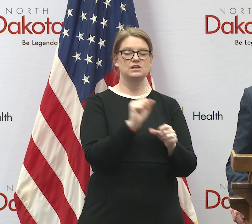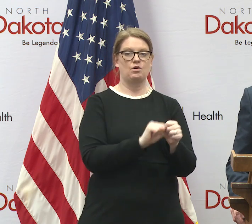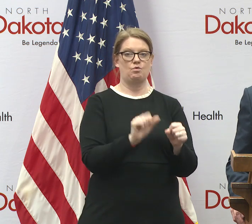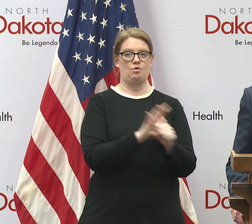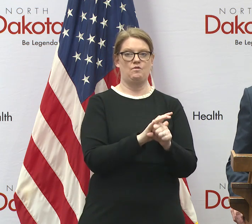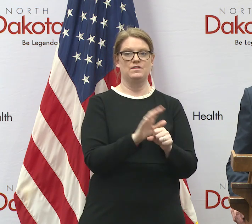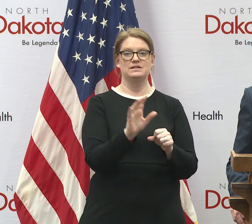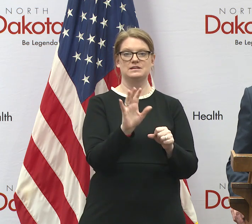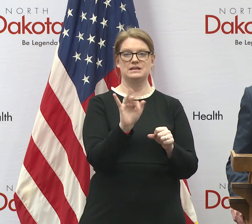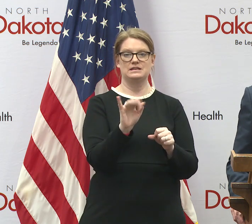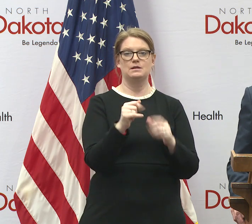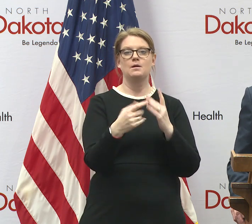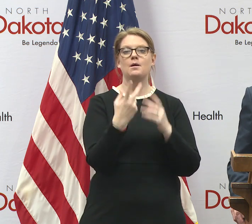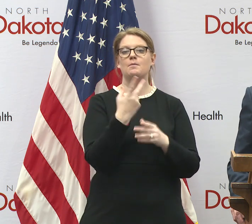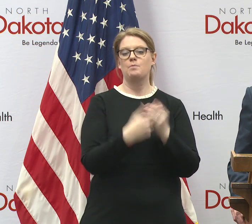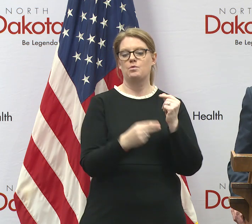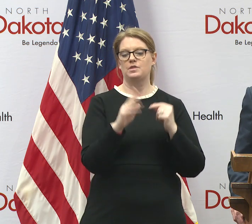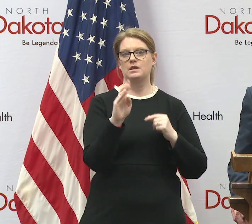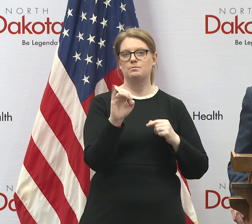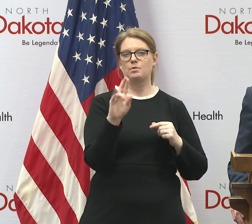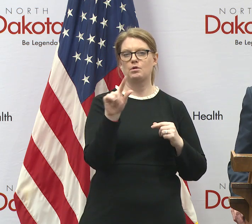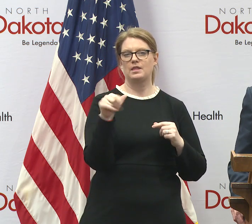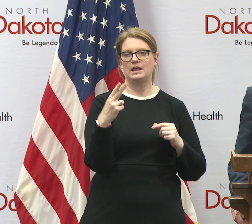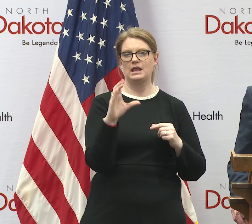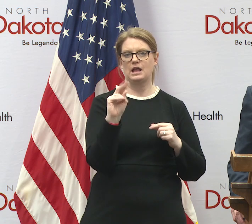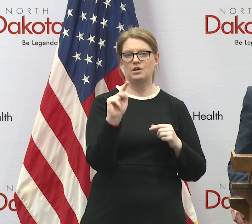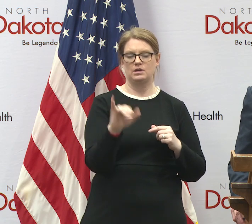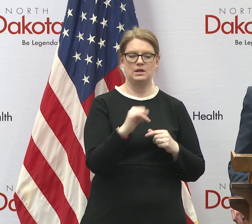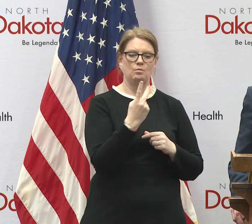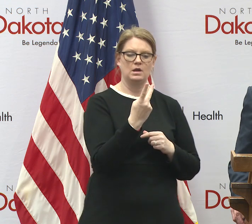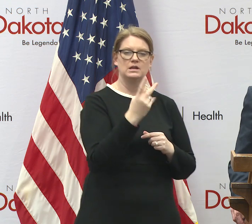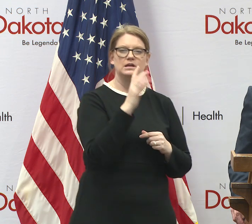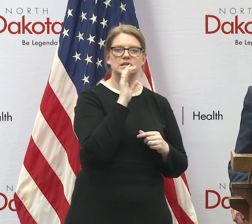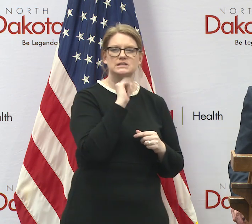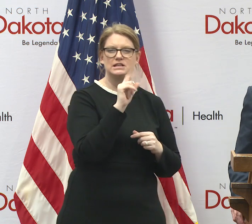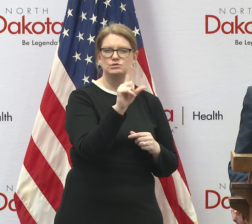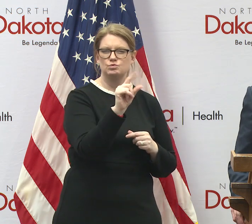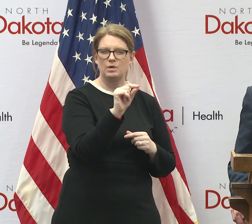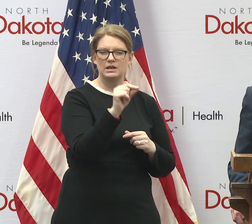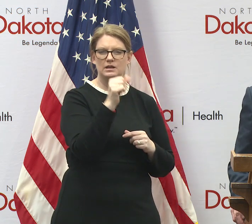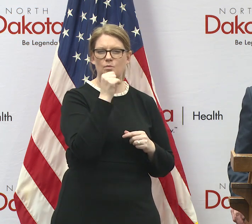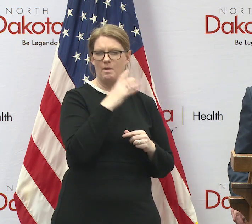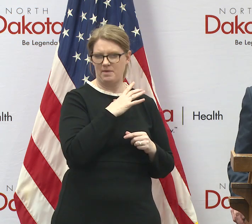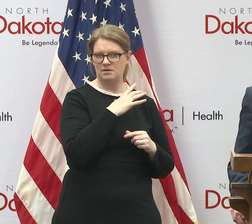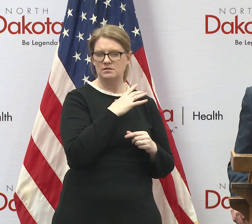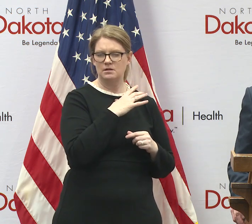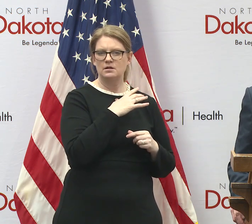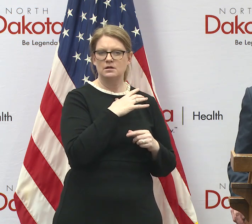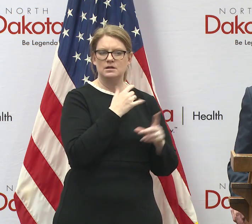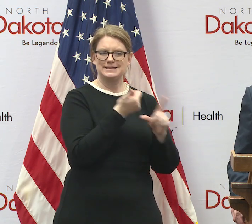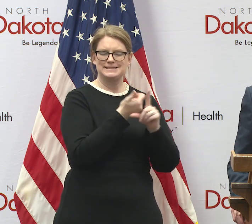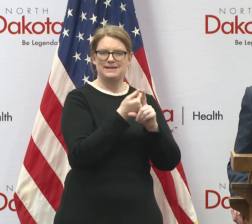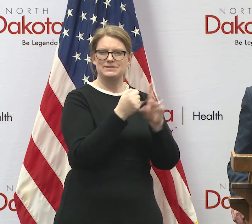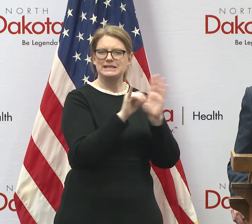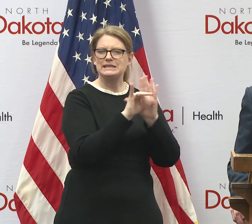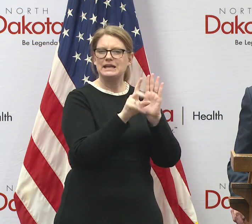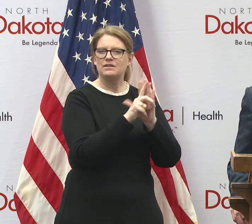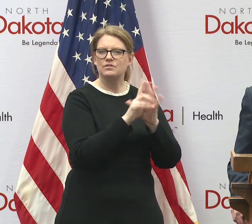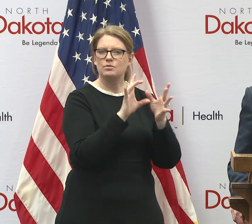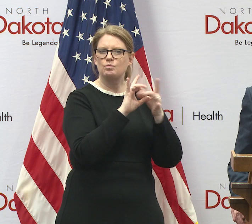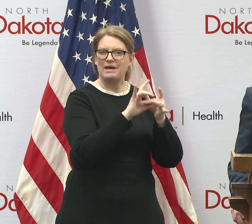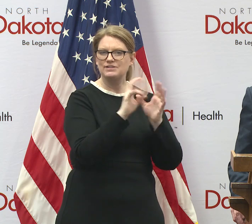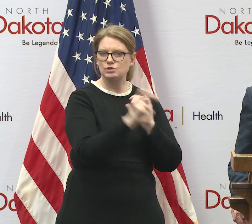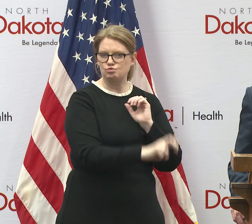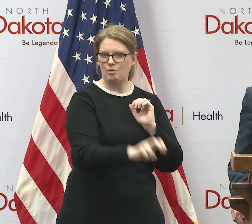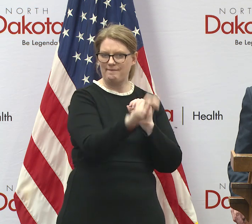COVID-19, both in Burleigh County. One was a woman in her 20s from Burleigh County, and that has been identified related